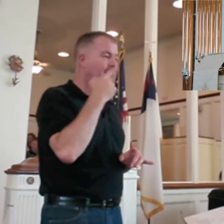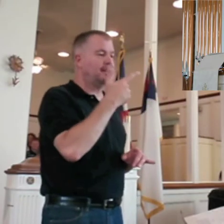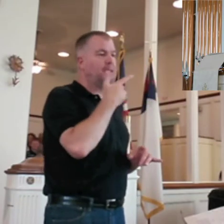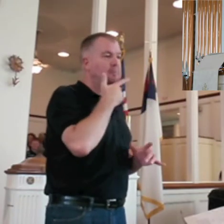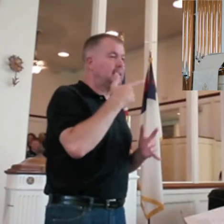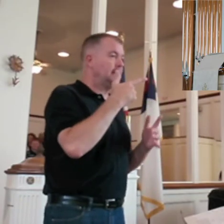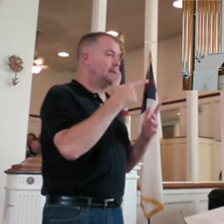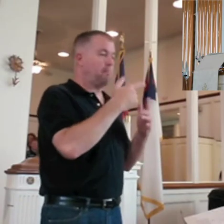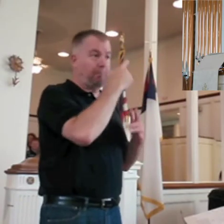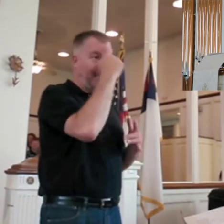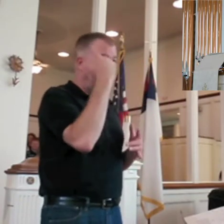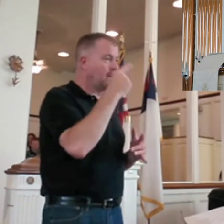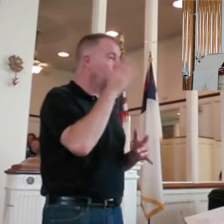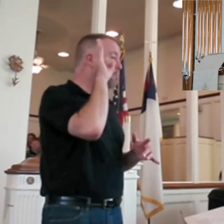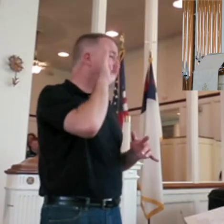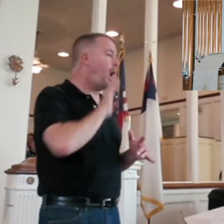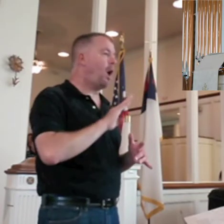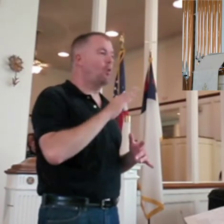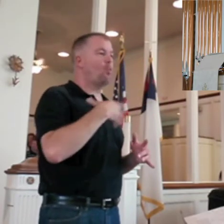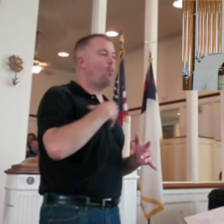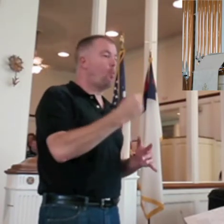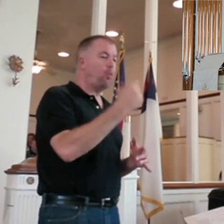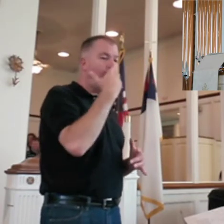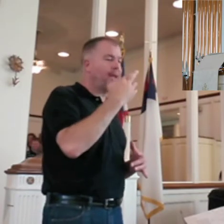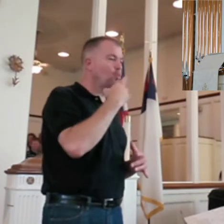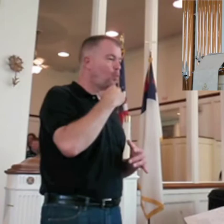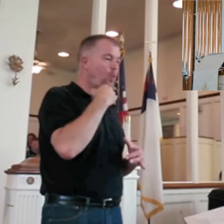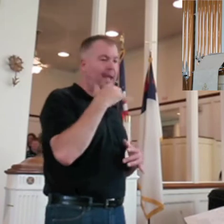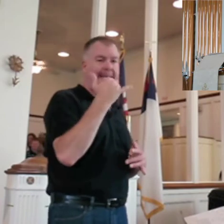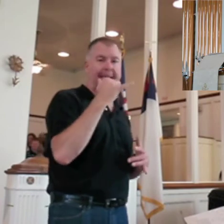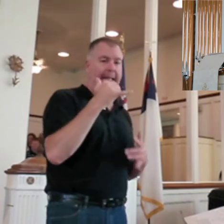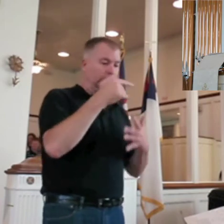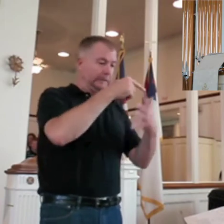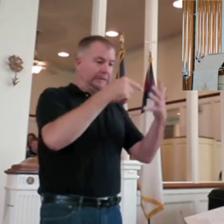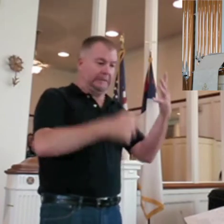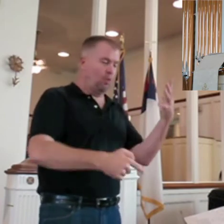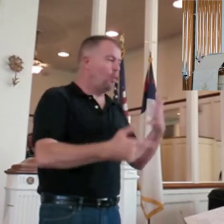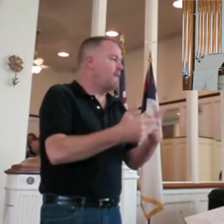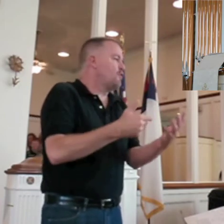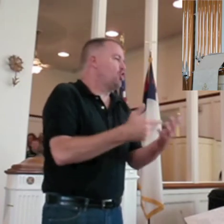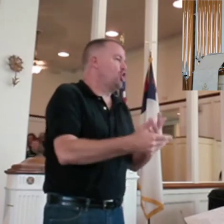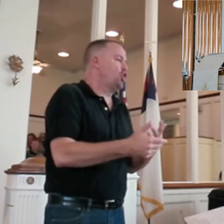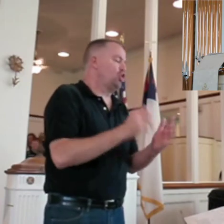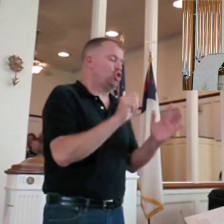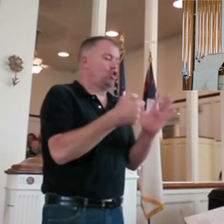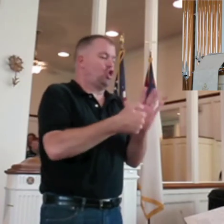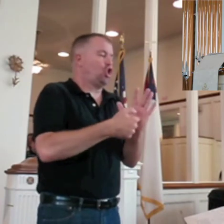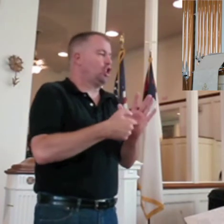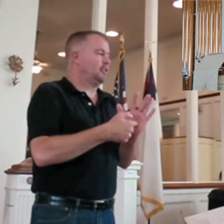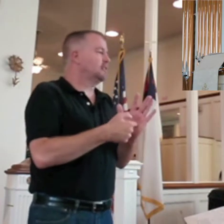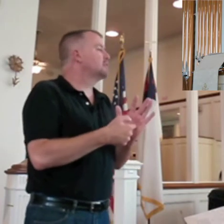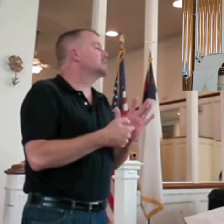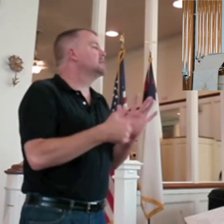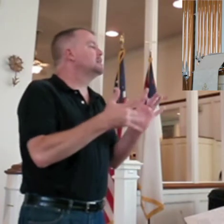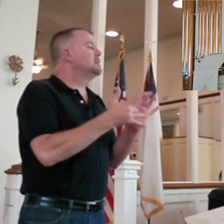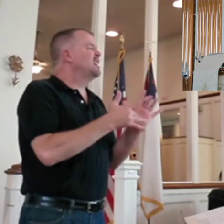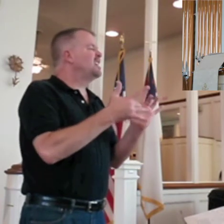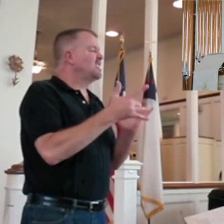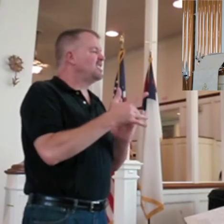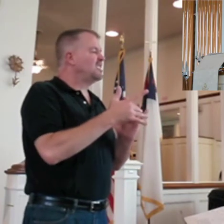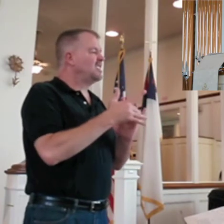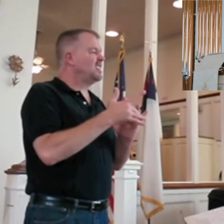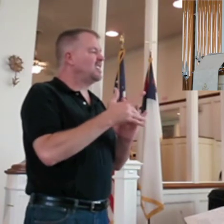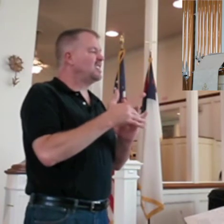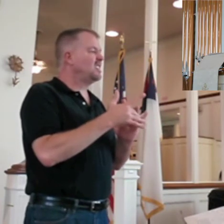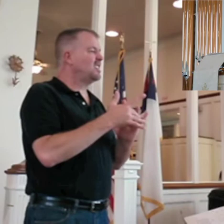bisexual, transgender, lesbian, black, brown, white, red, yellow, whatever. And